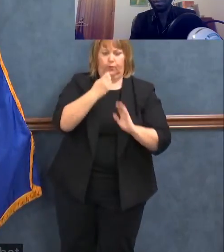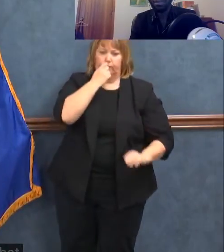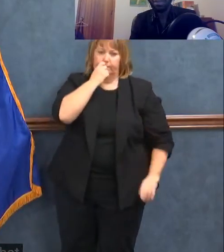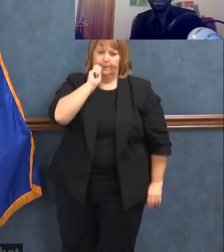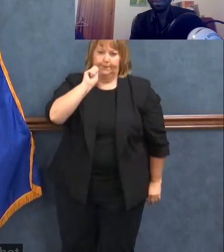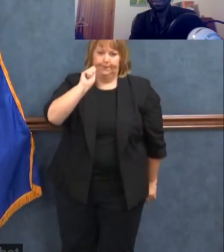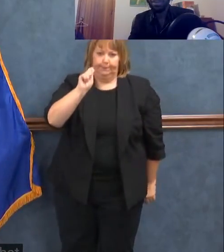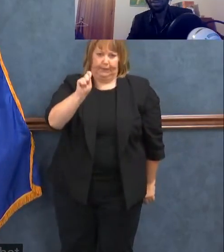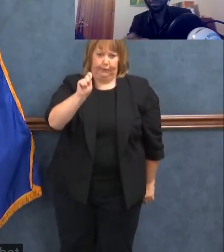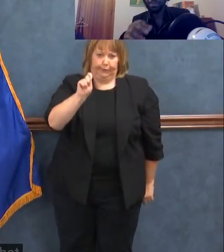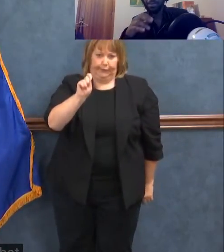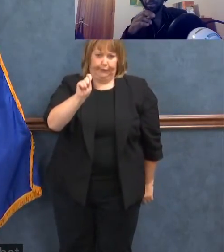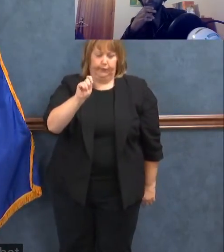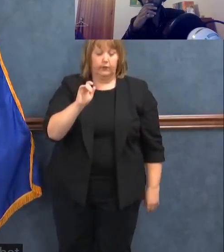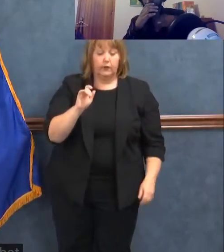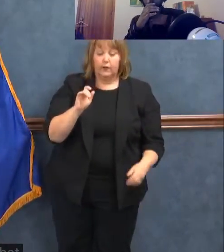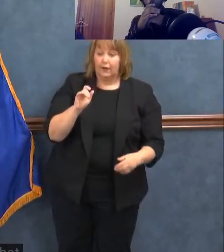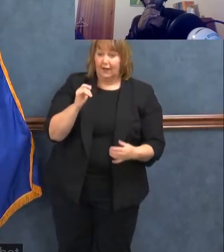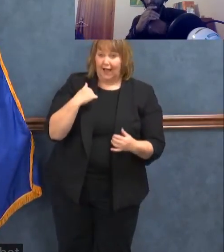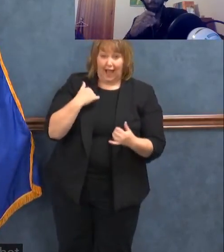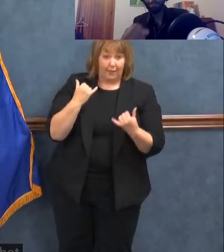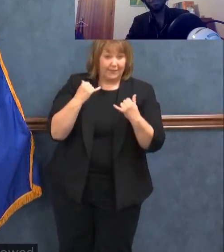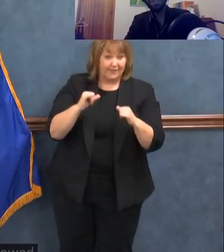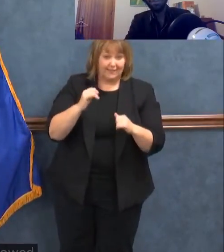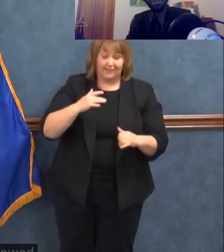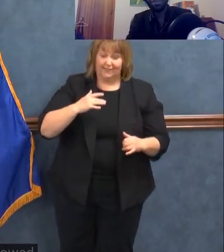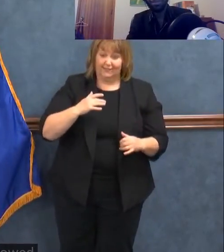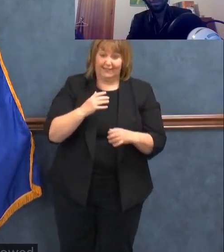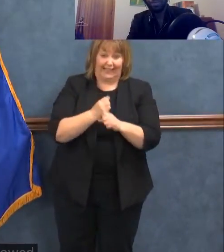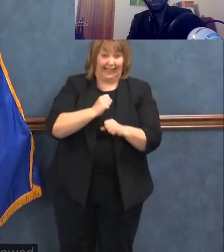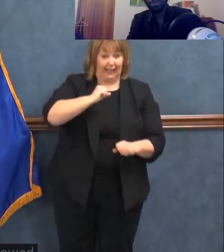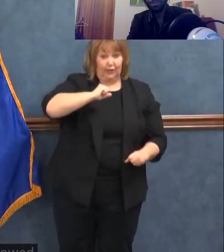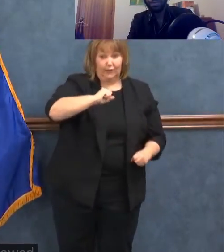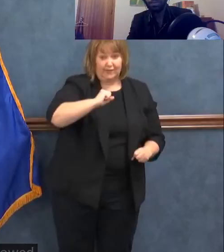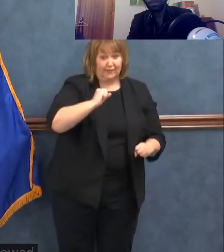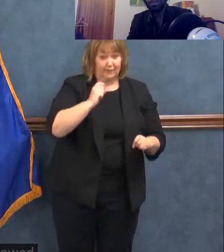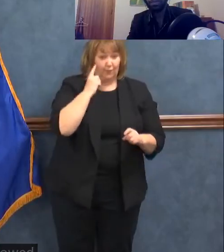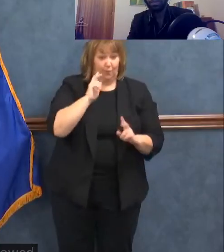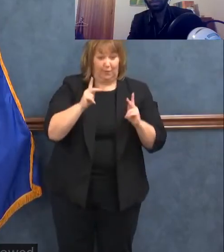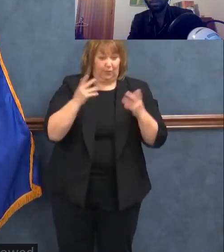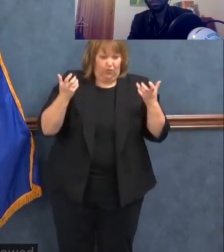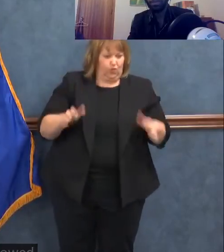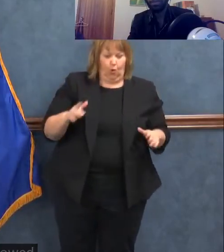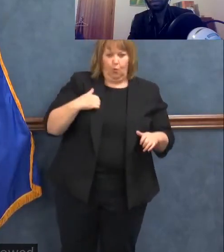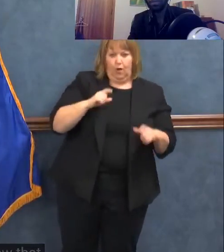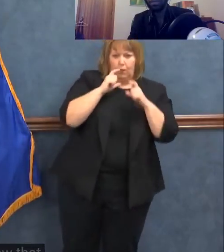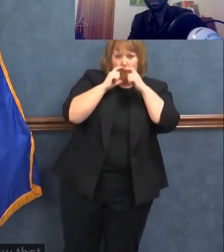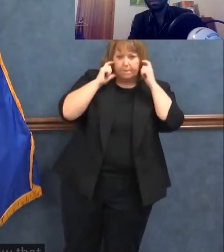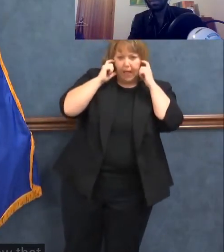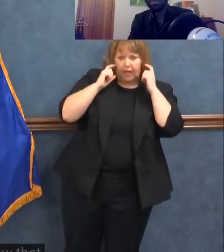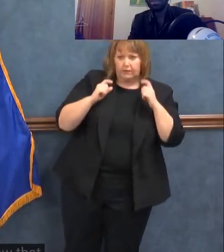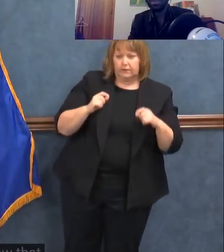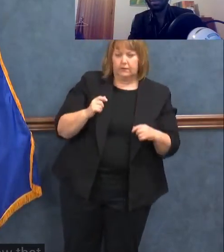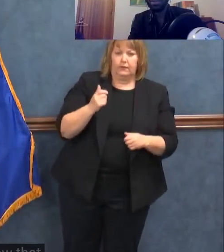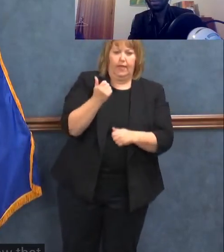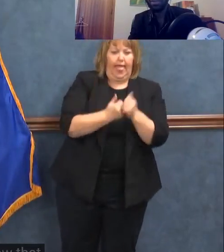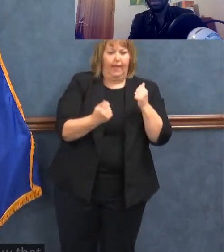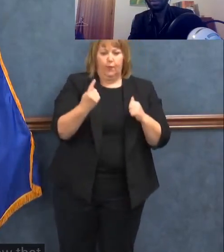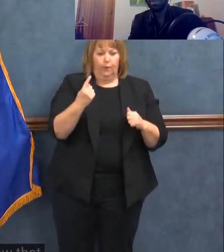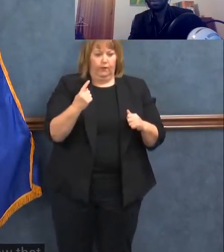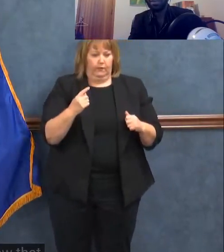the mitigation. I mean, I'm still getting resistance, you know that, to masks. Suddenly everybody's a virologist or